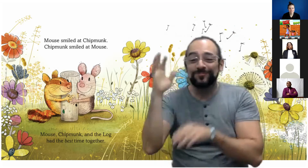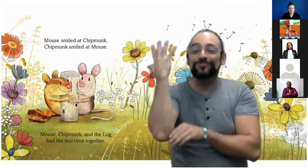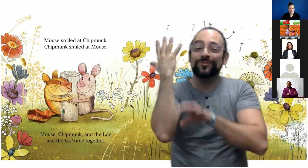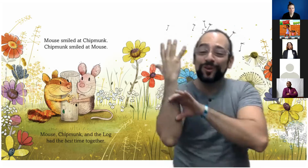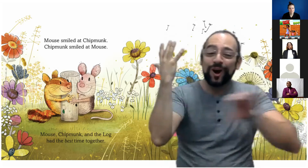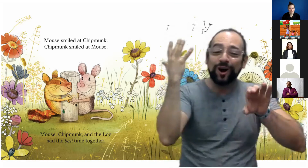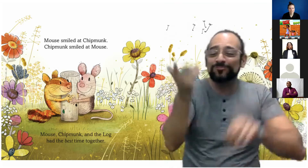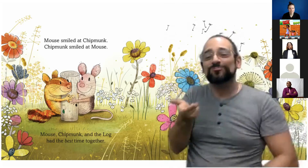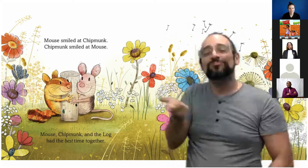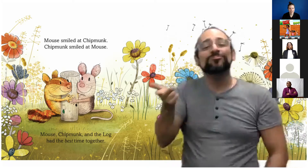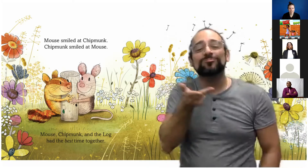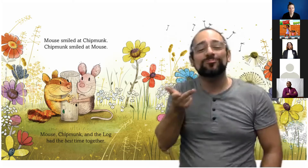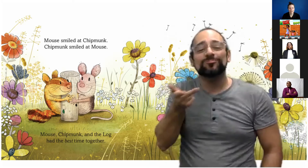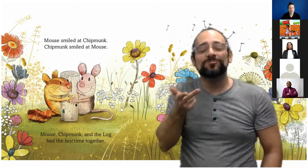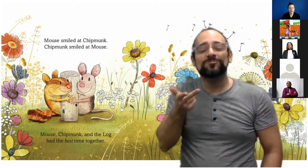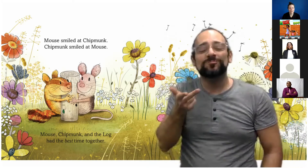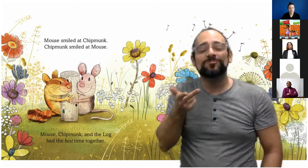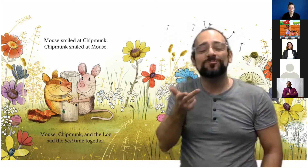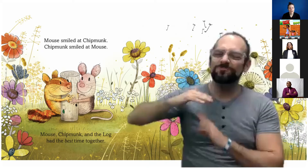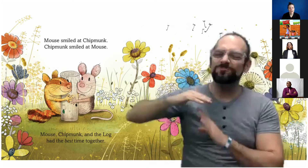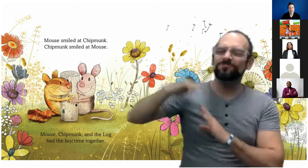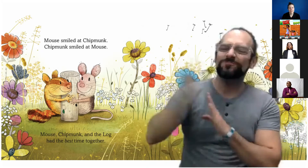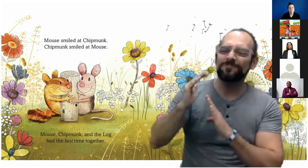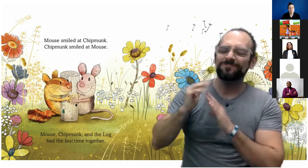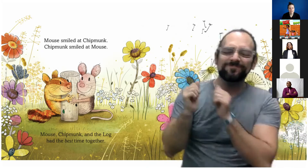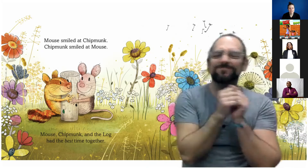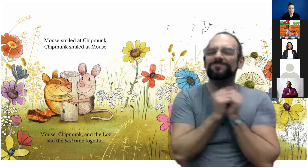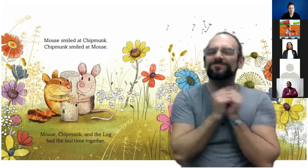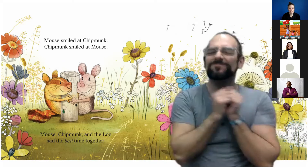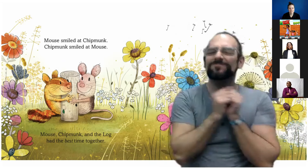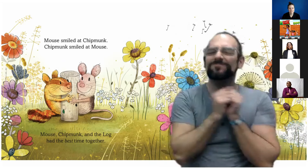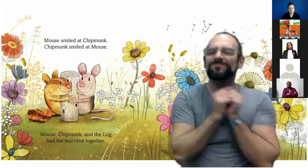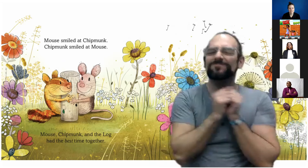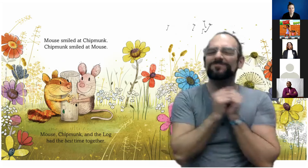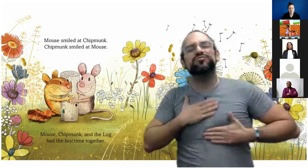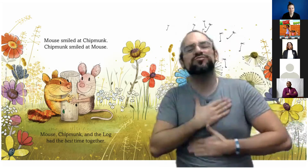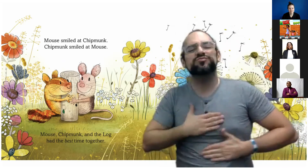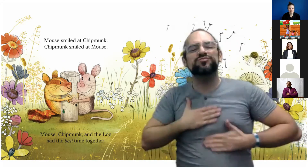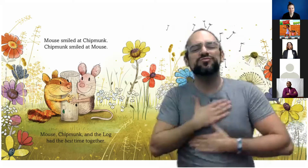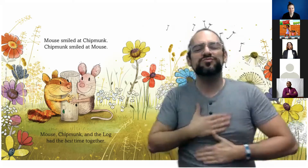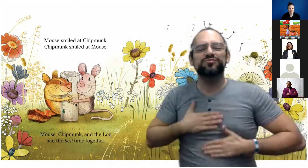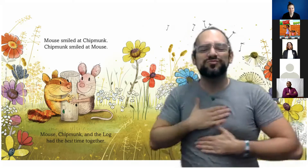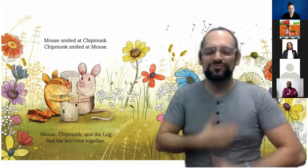Mouse, Chipmunk, and the log had the best time together.